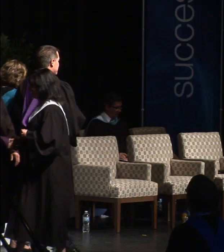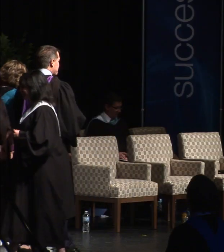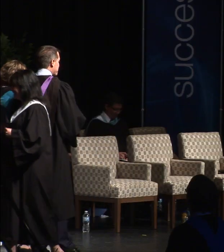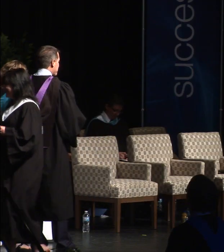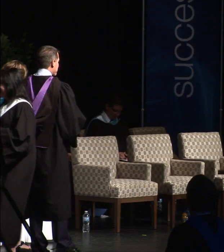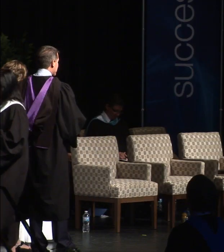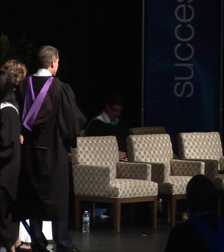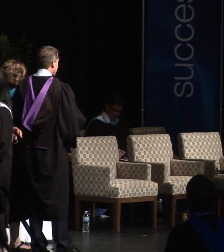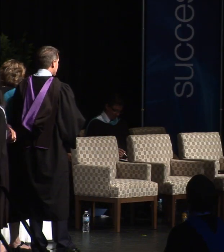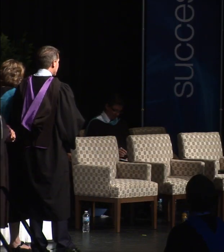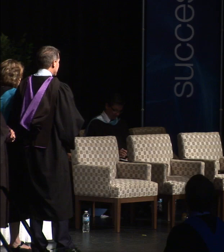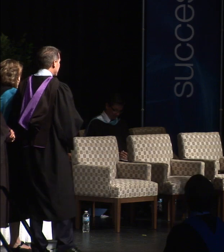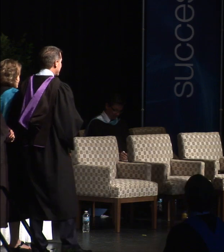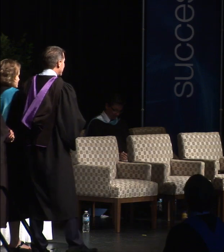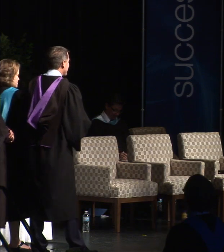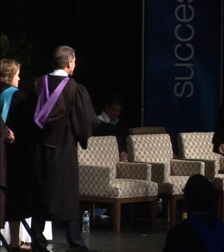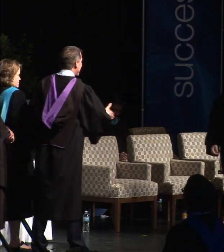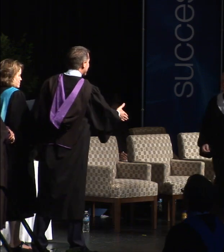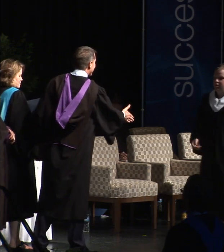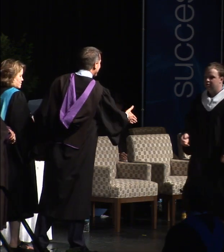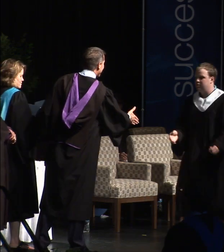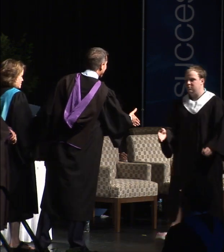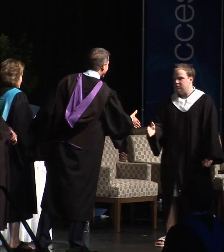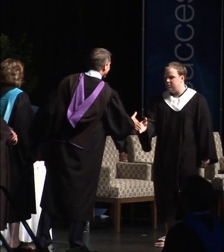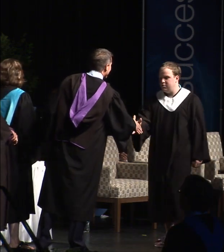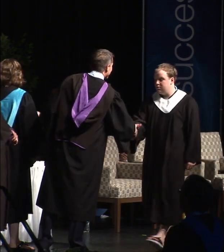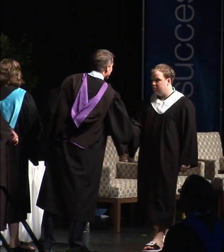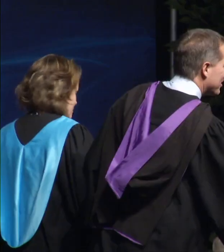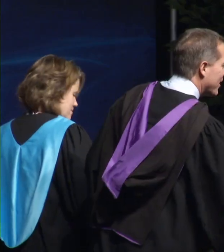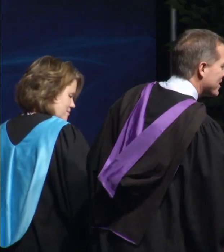Skylar Paul Peterson.